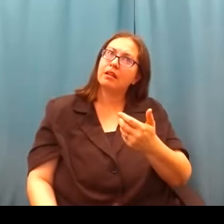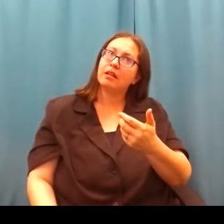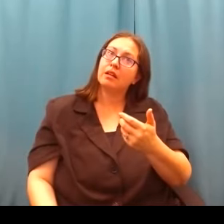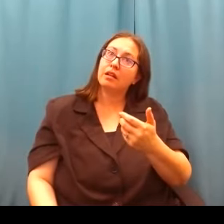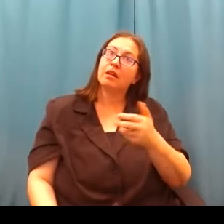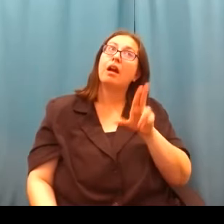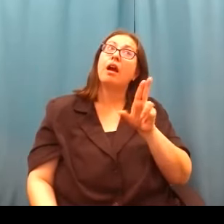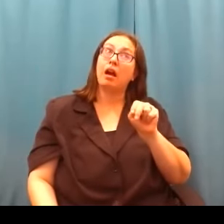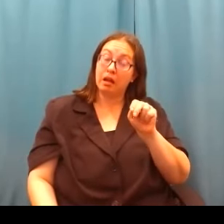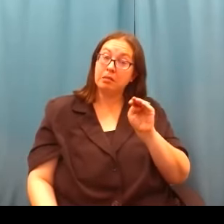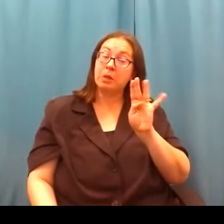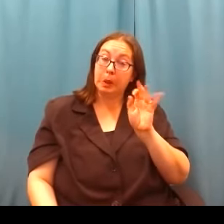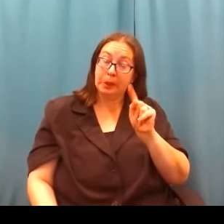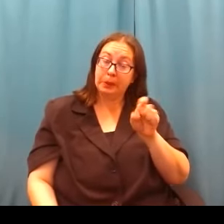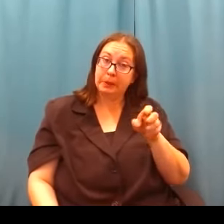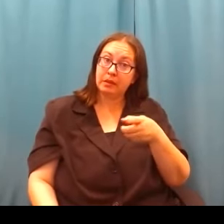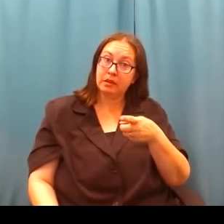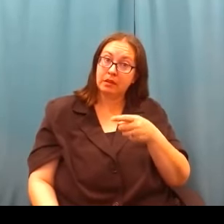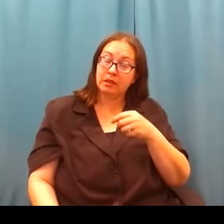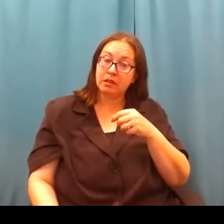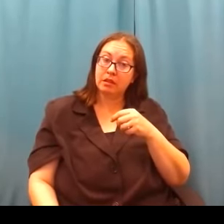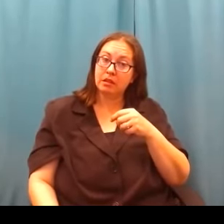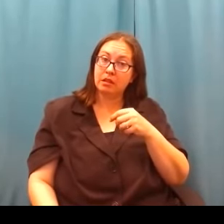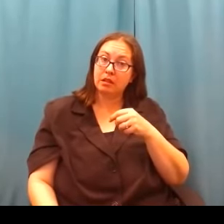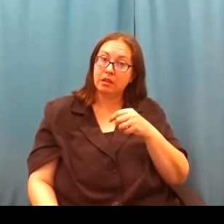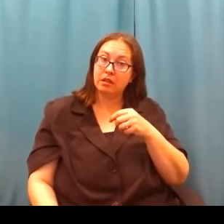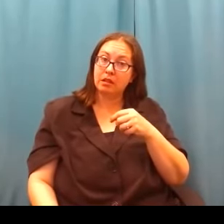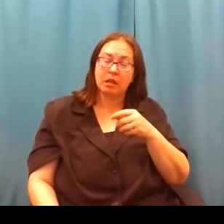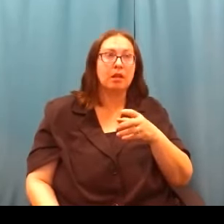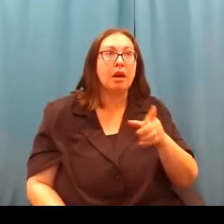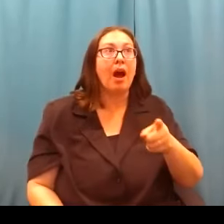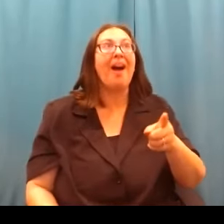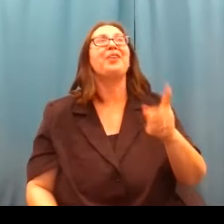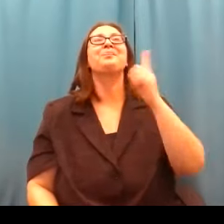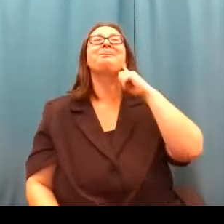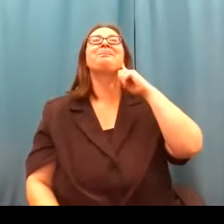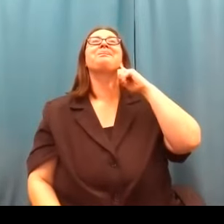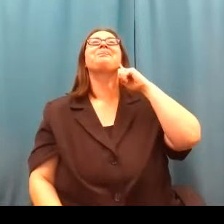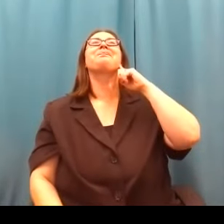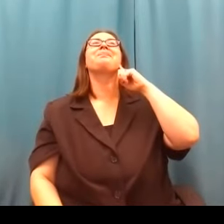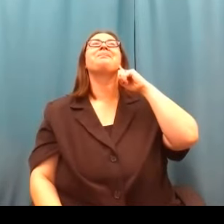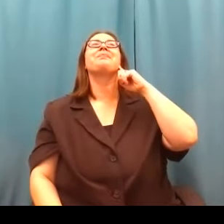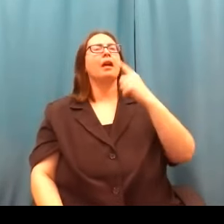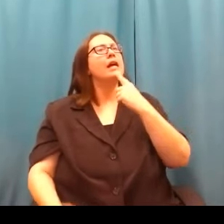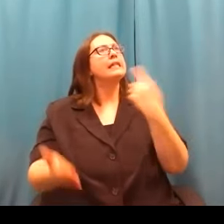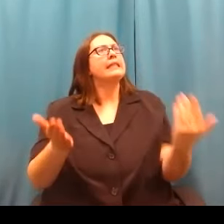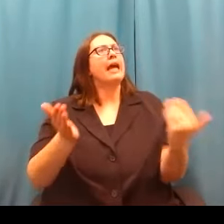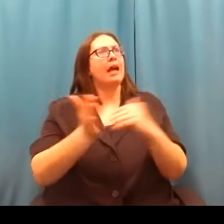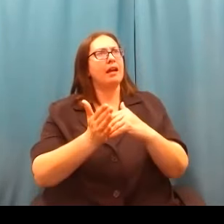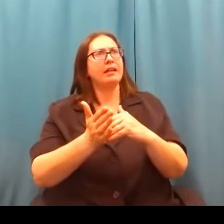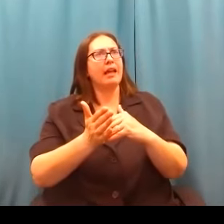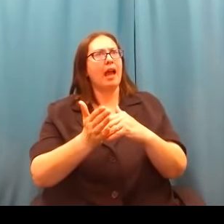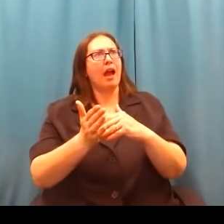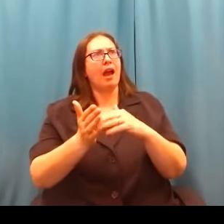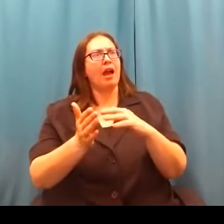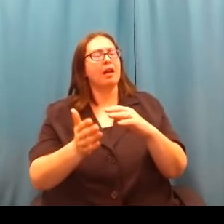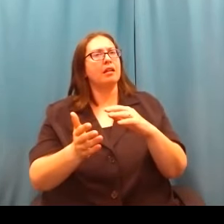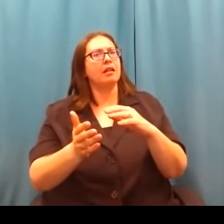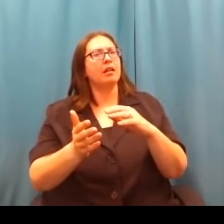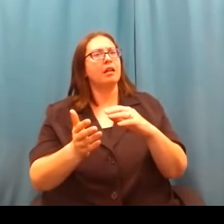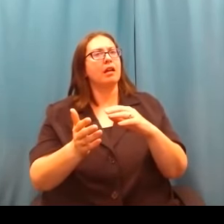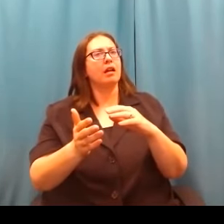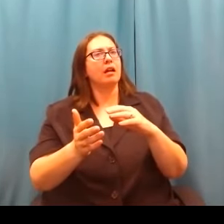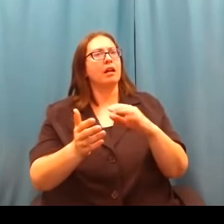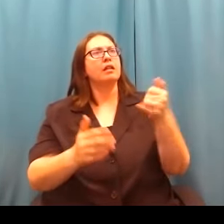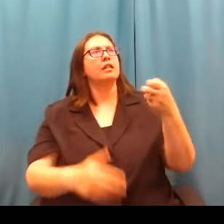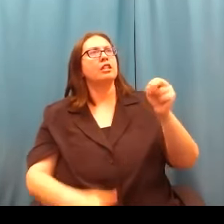Unmute her. You. Self. Oh, Hi, Mayor. Okay, say it again, Joan, if you were talking. sorry. Okay, I've